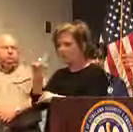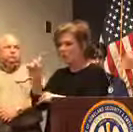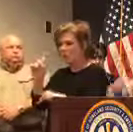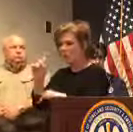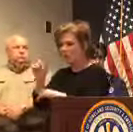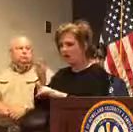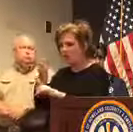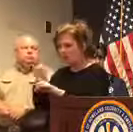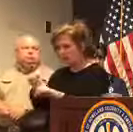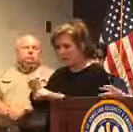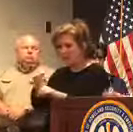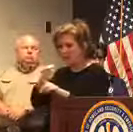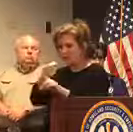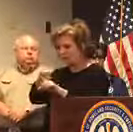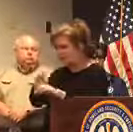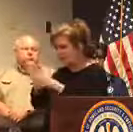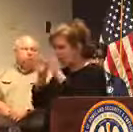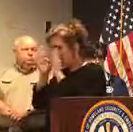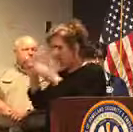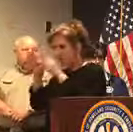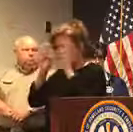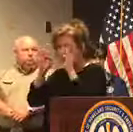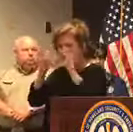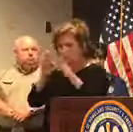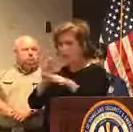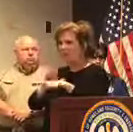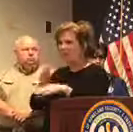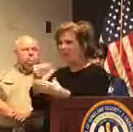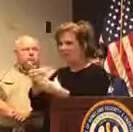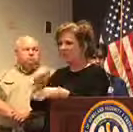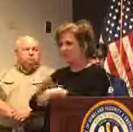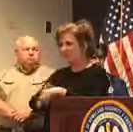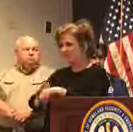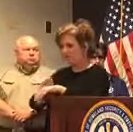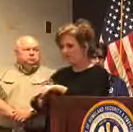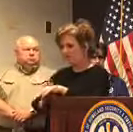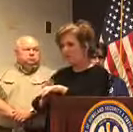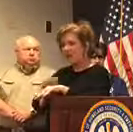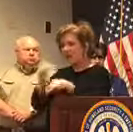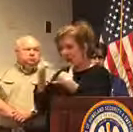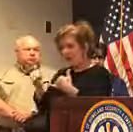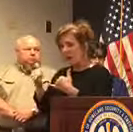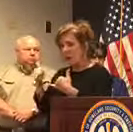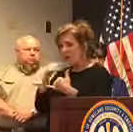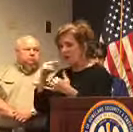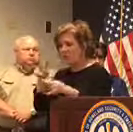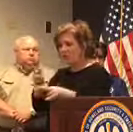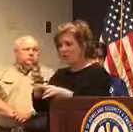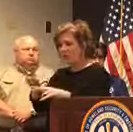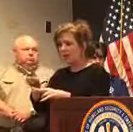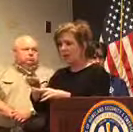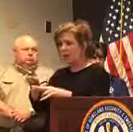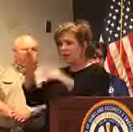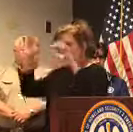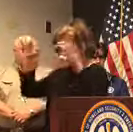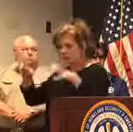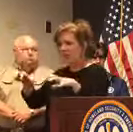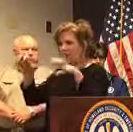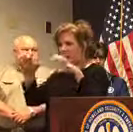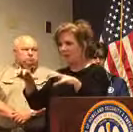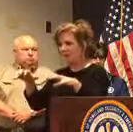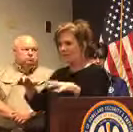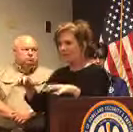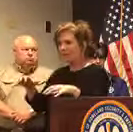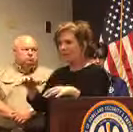be focused on across the coast. And so what we're looking at right now is what the governor said is mostly due to heavy rainfall. We do